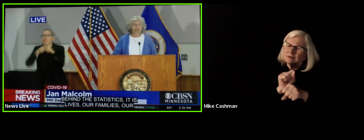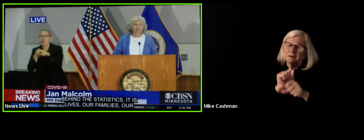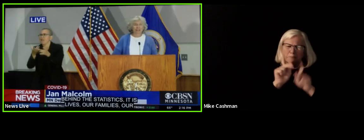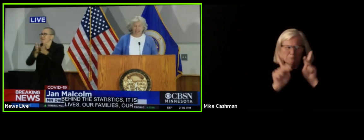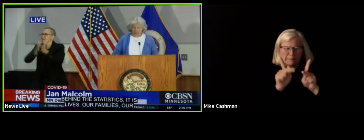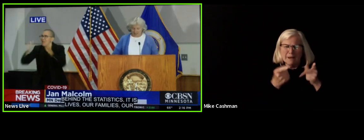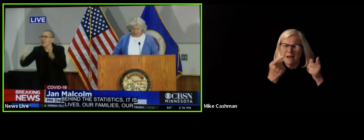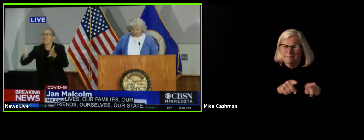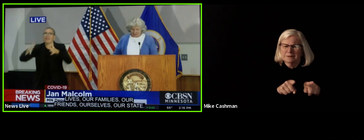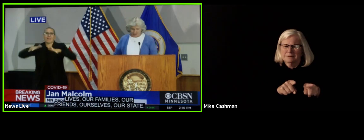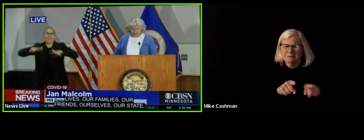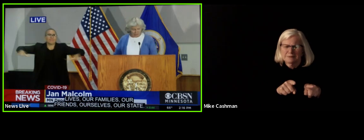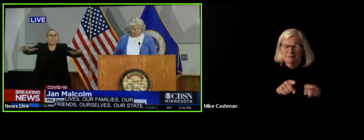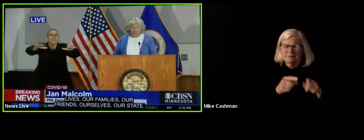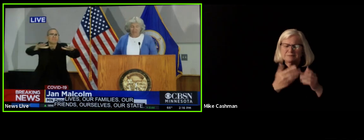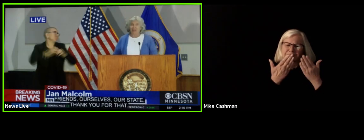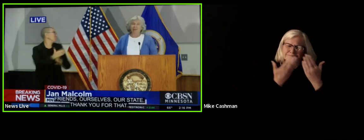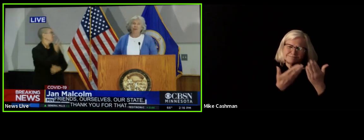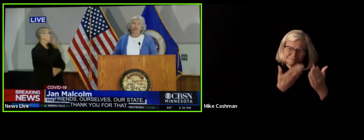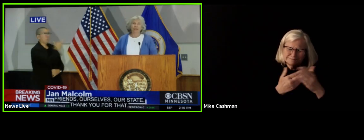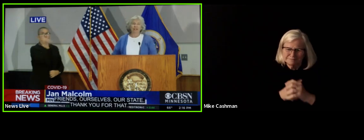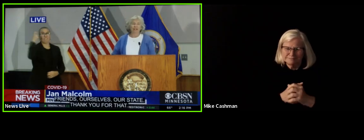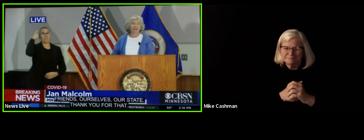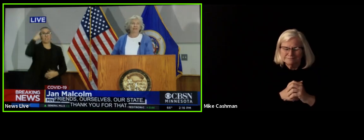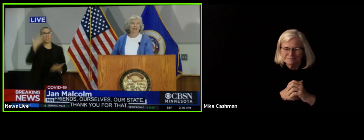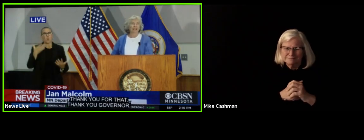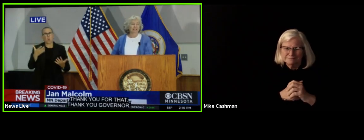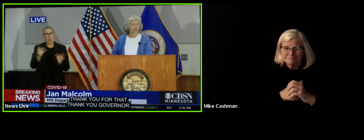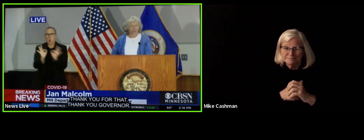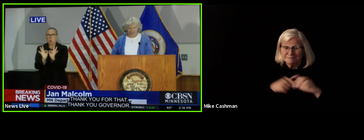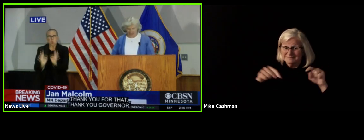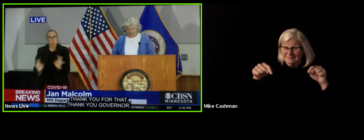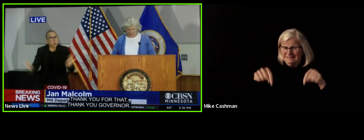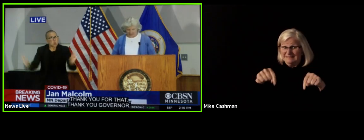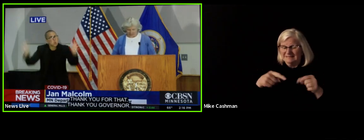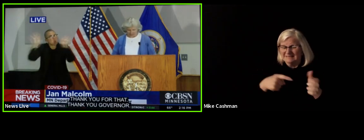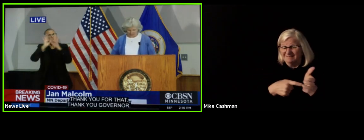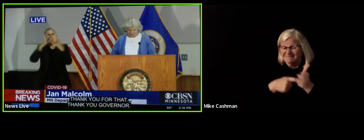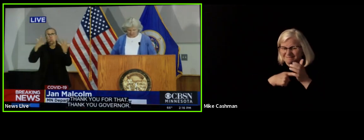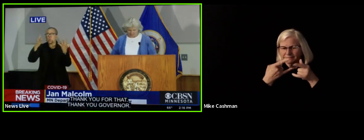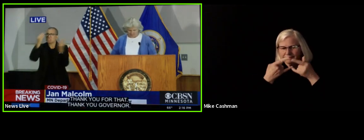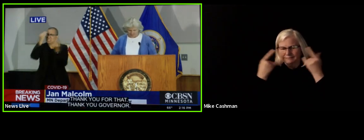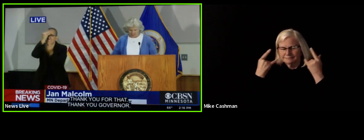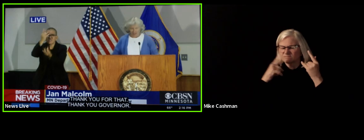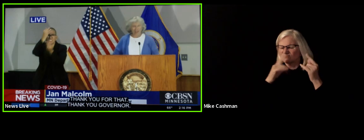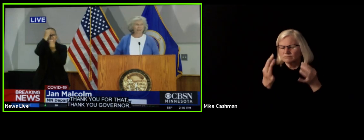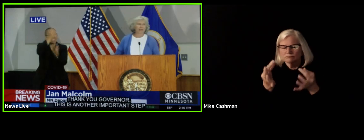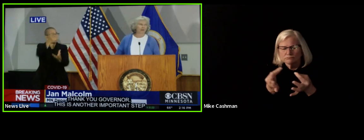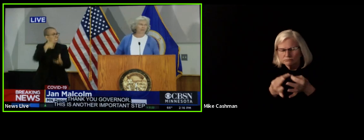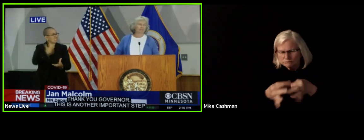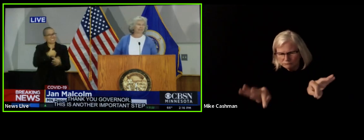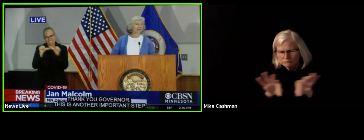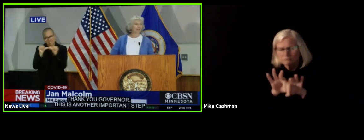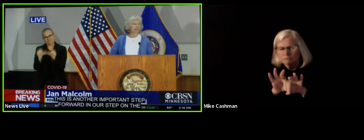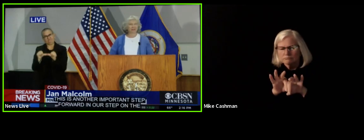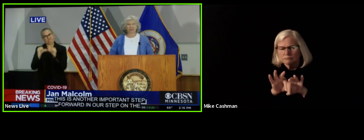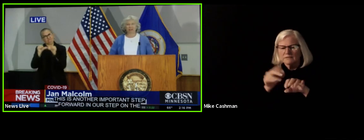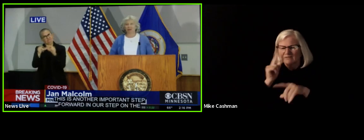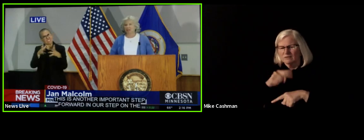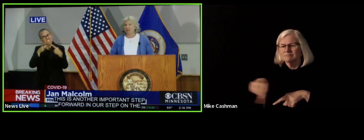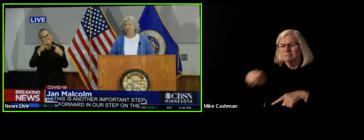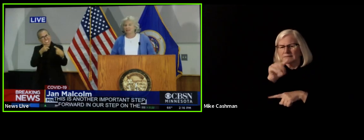Governor. This is another important step forward in our fight against COVID-19 in Minnesota. And we know that